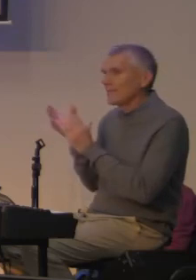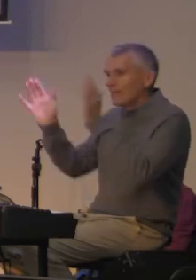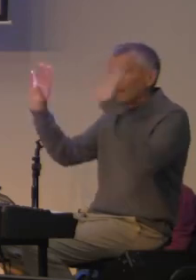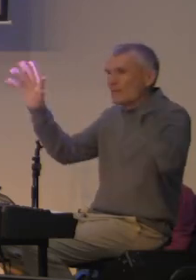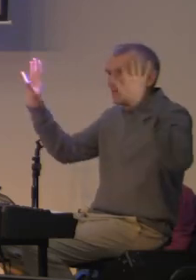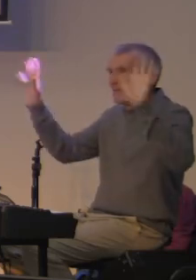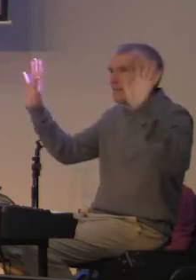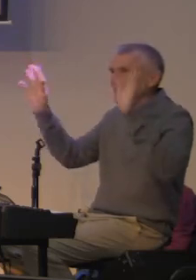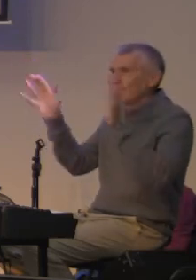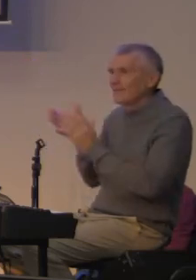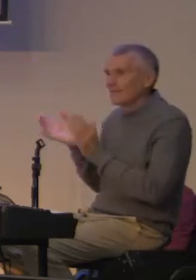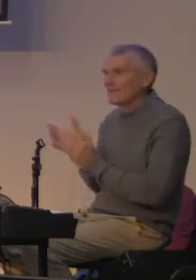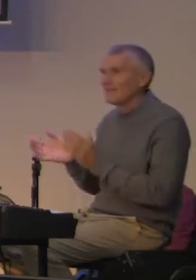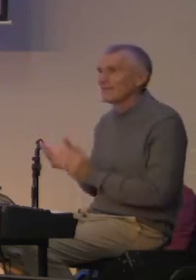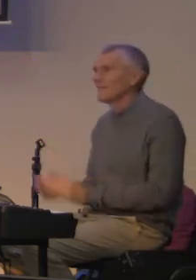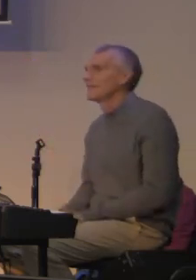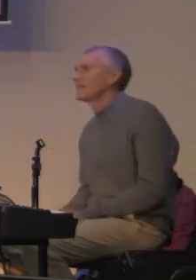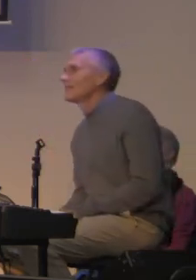few people